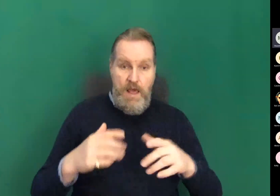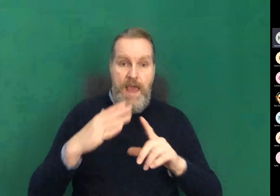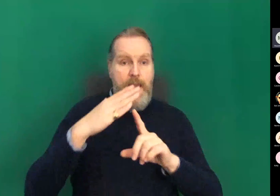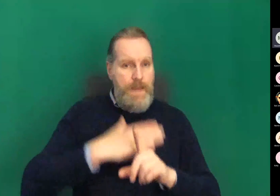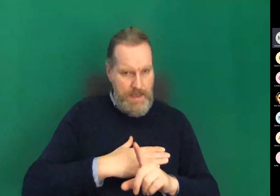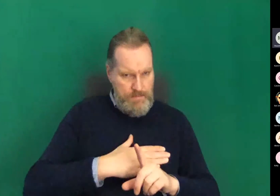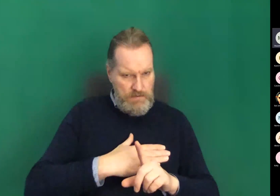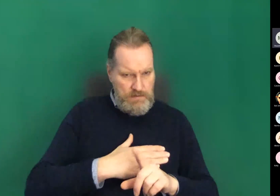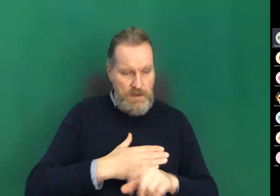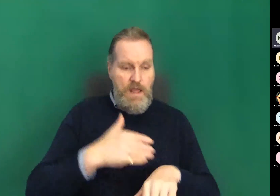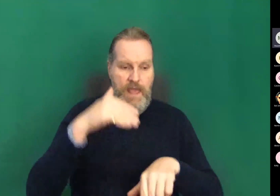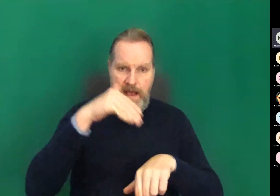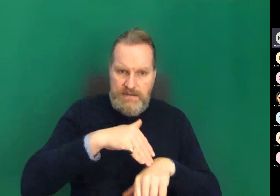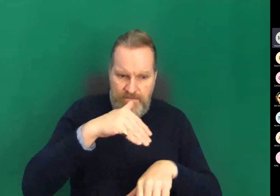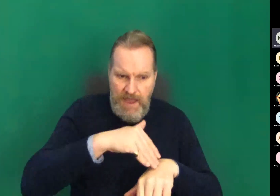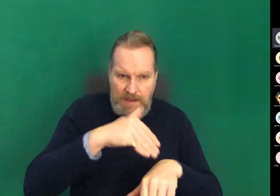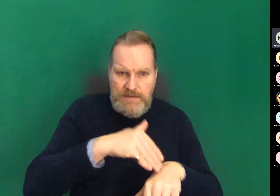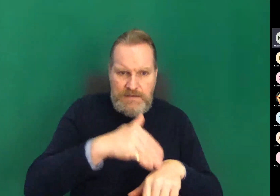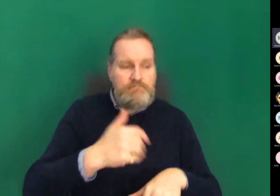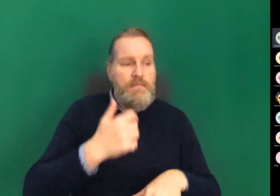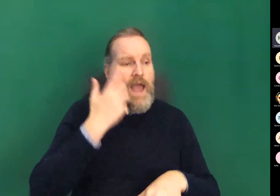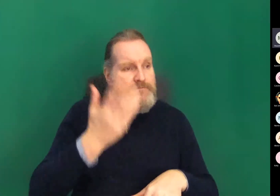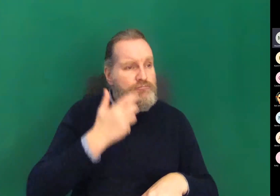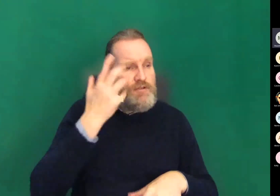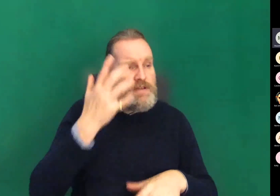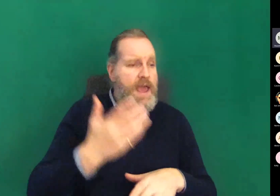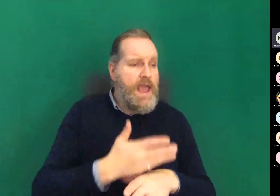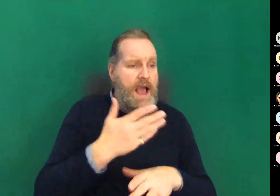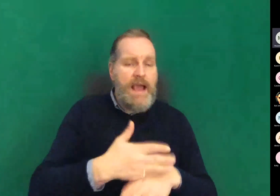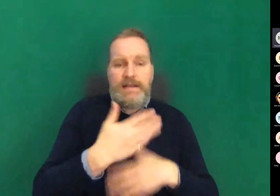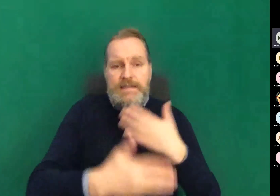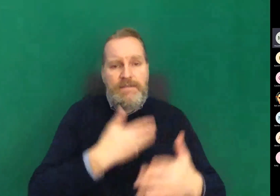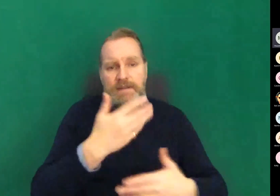effect on your ability to do normal daily activities.